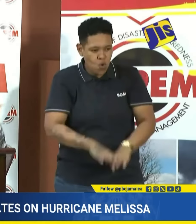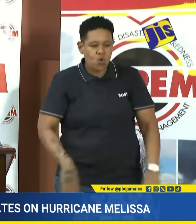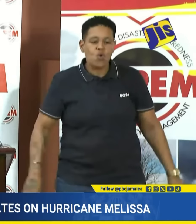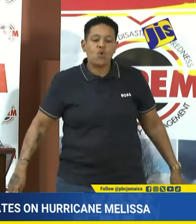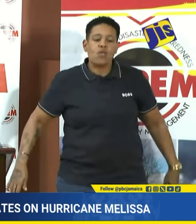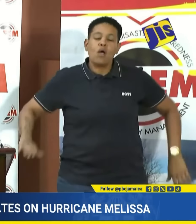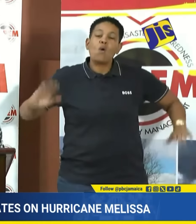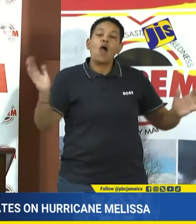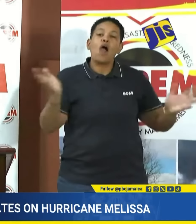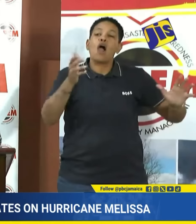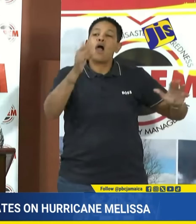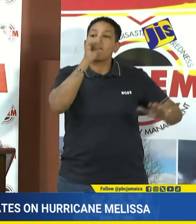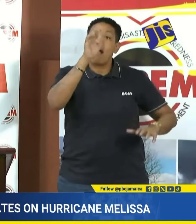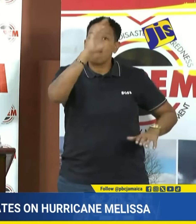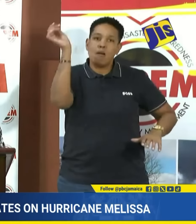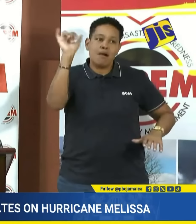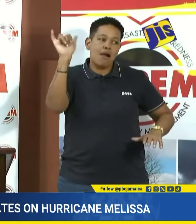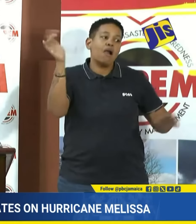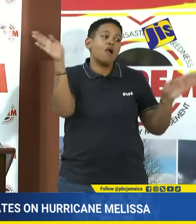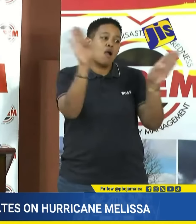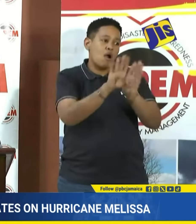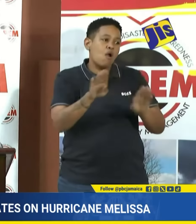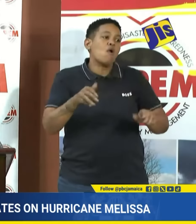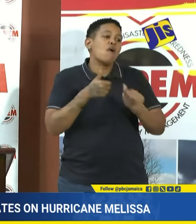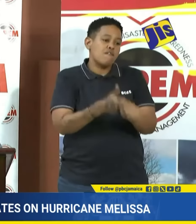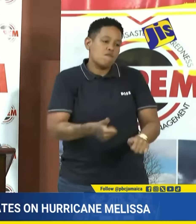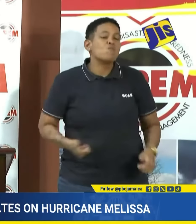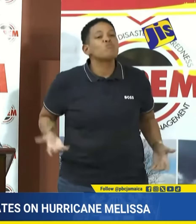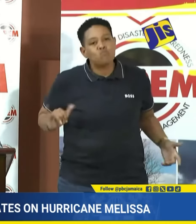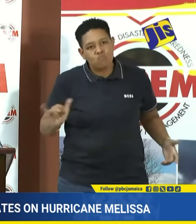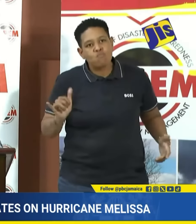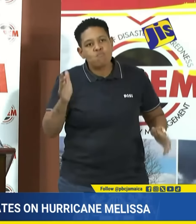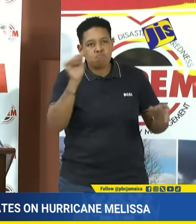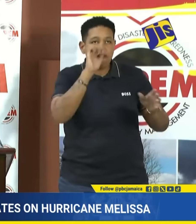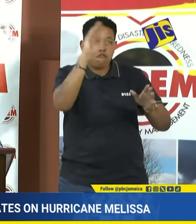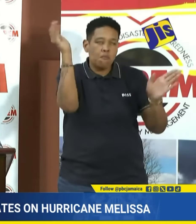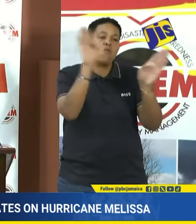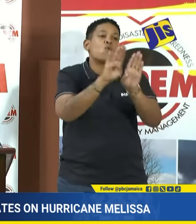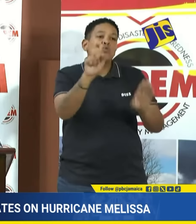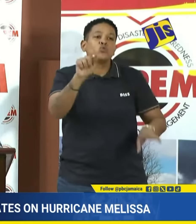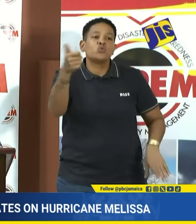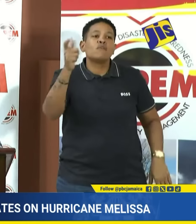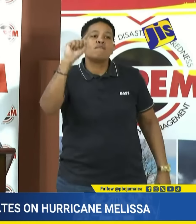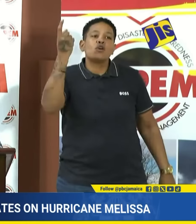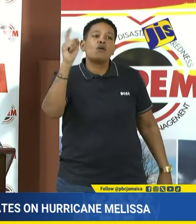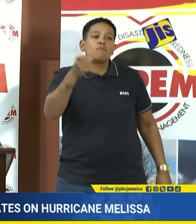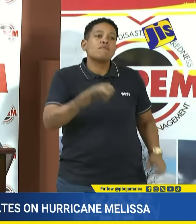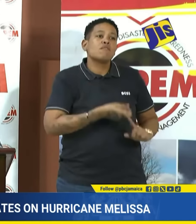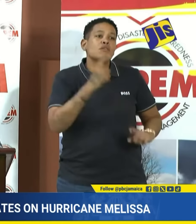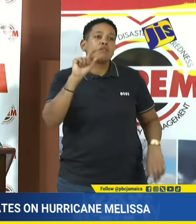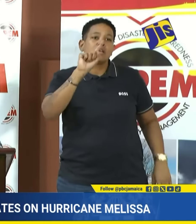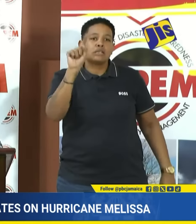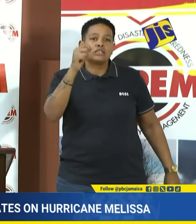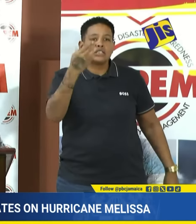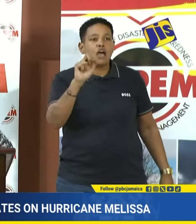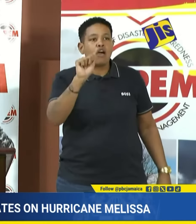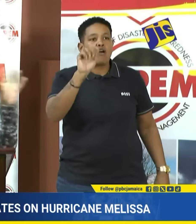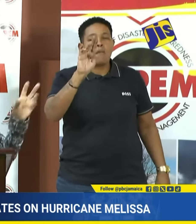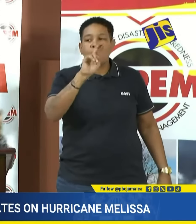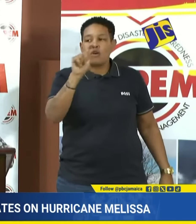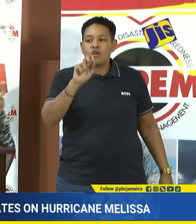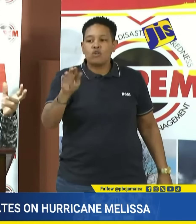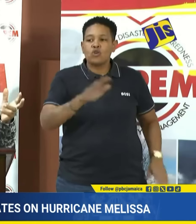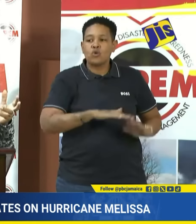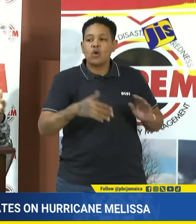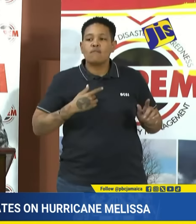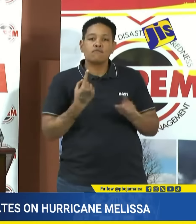we're also encouraging our private sector partners to also follow suit. All right, so the first question is from Zara Burton. We don't